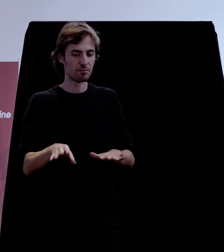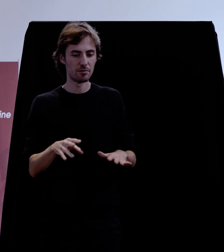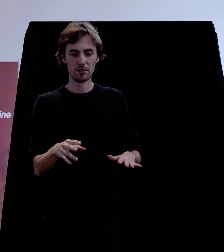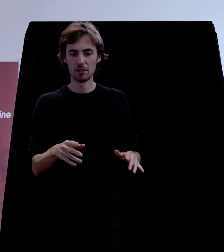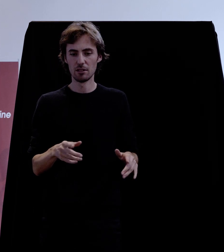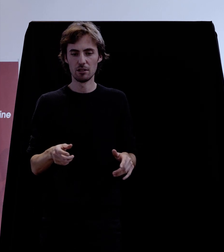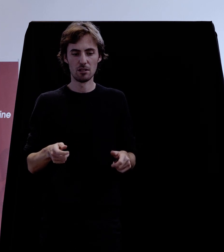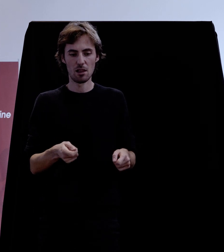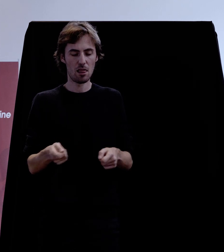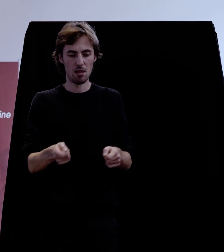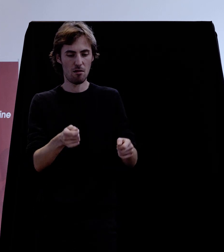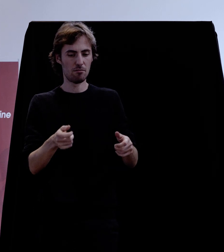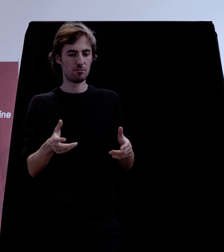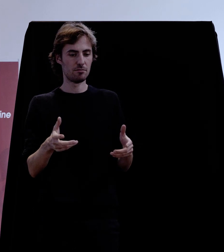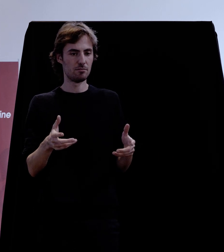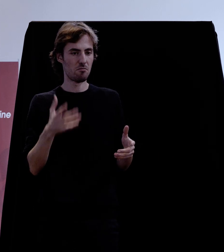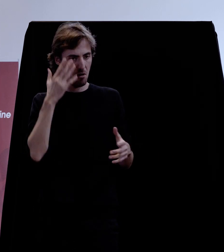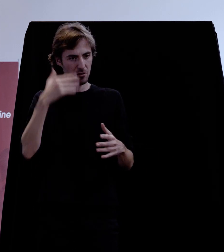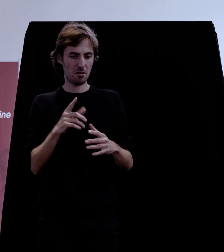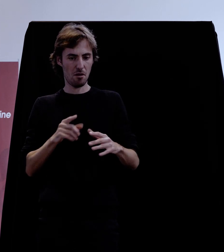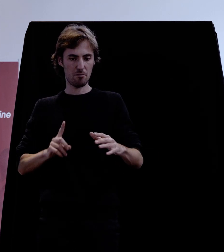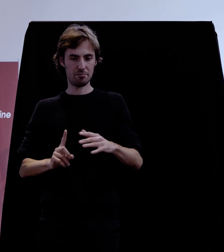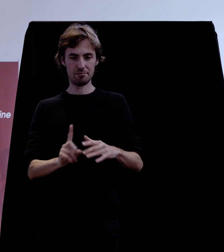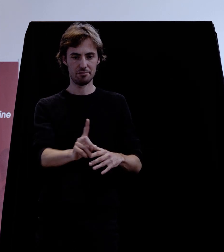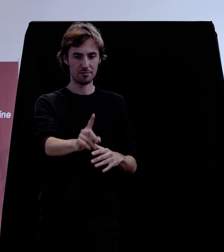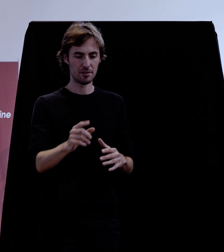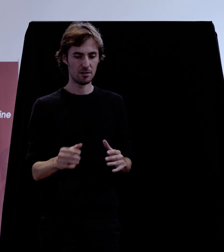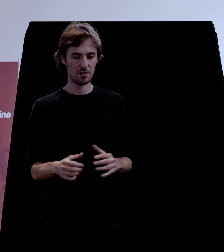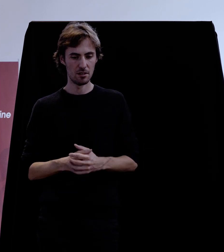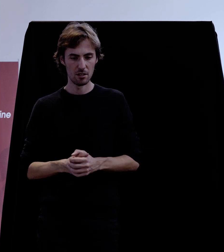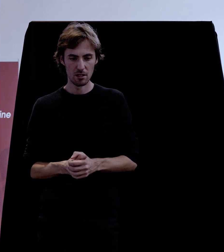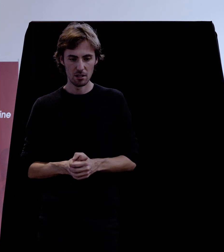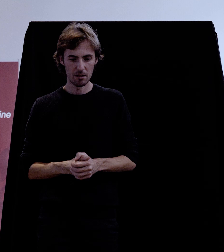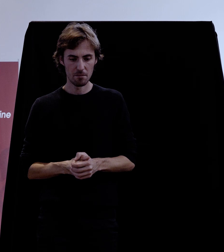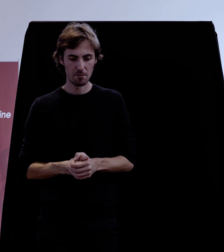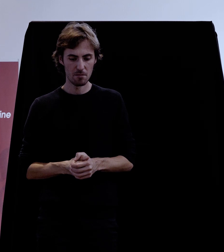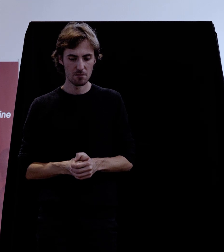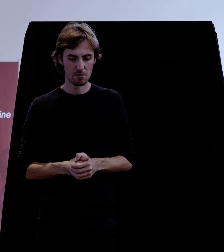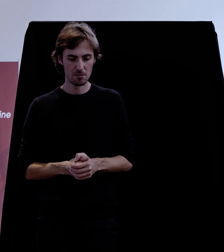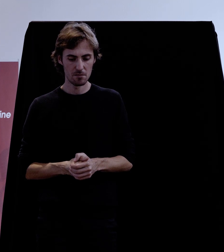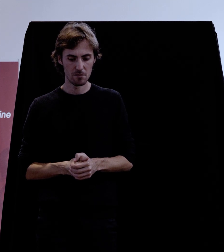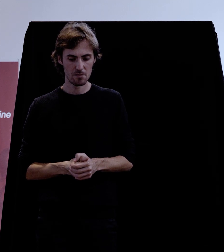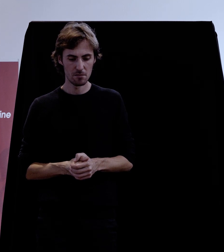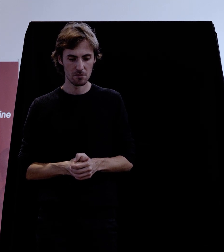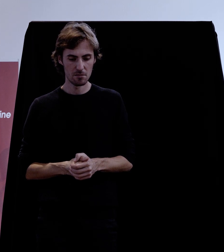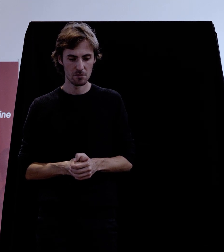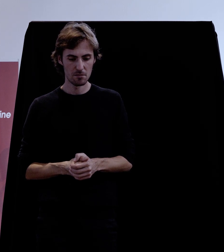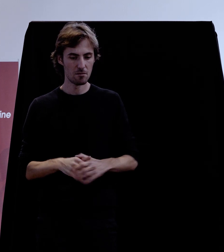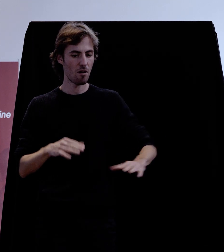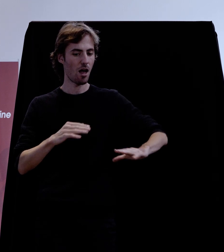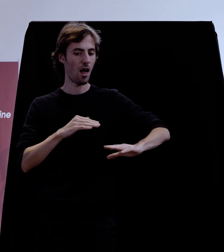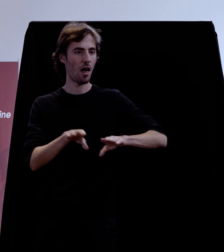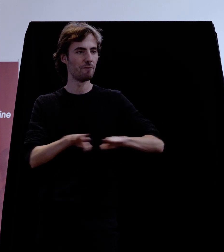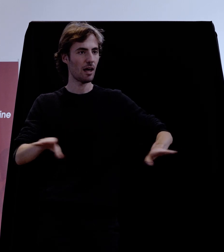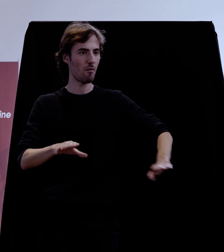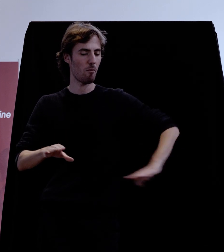I was going, so I just tripped. If you have sensory impairments, it's very helpful if things